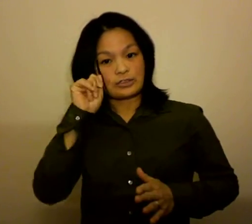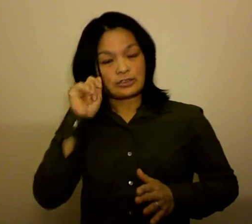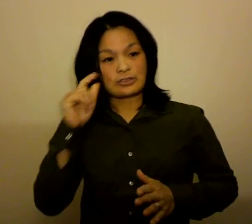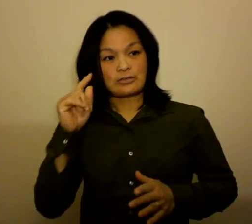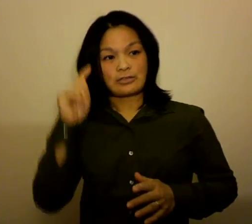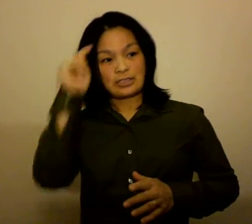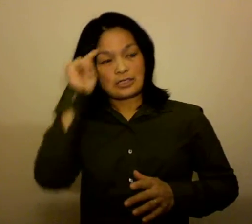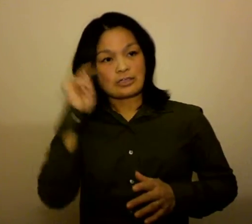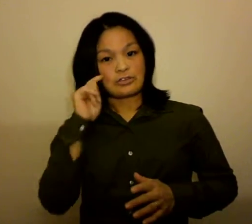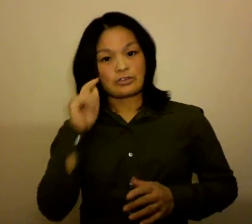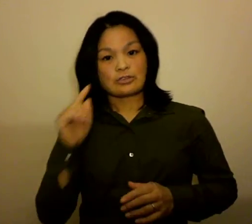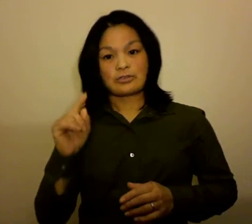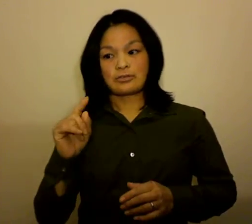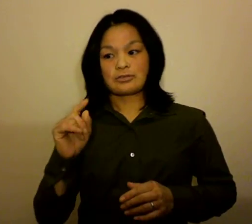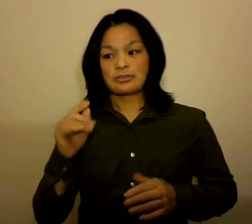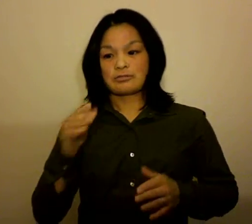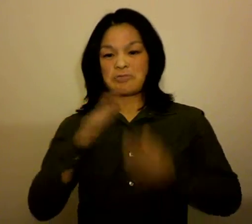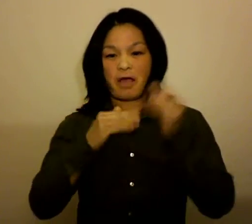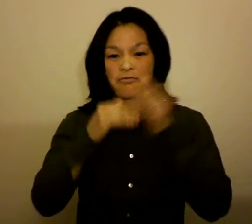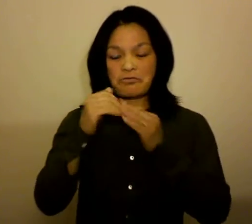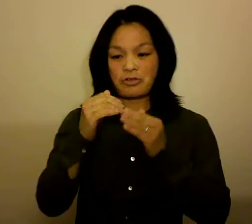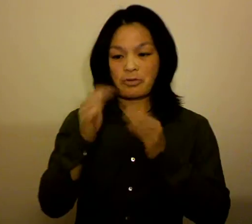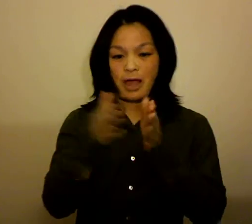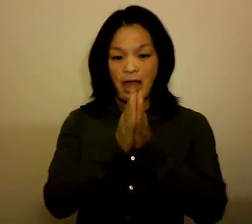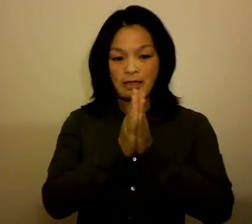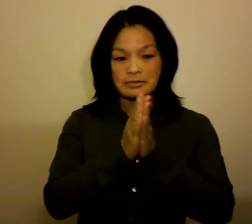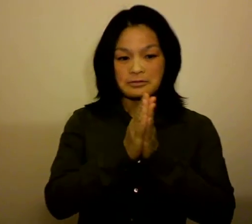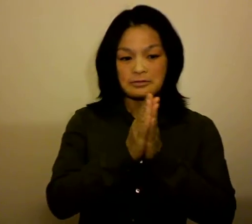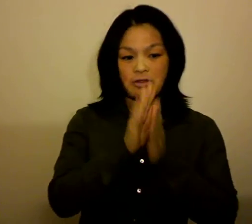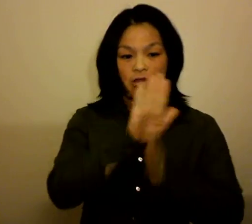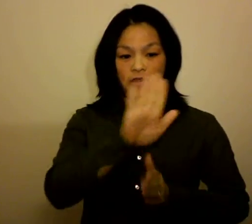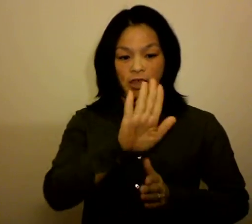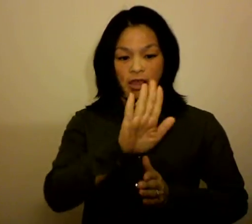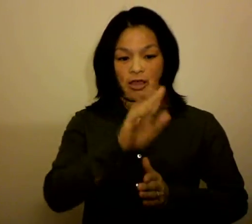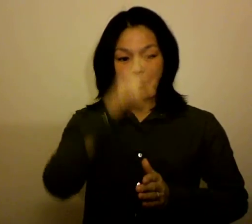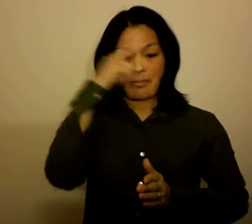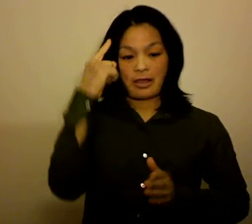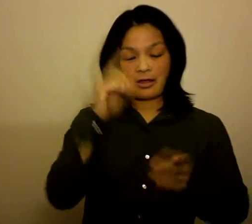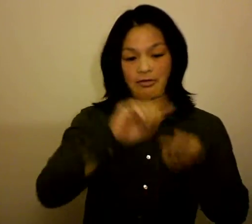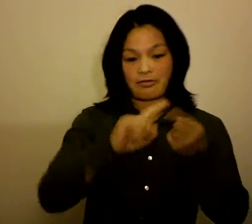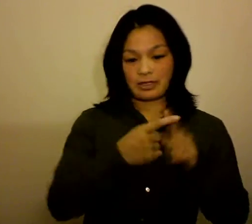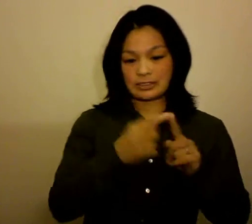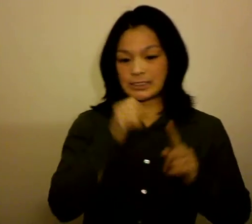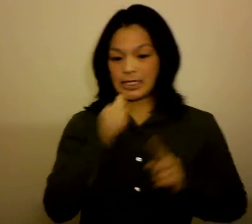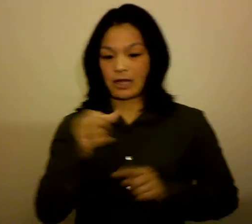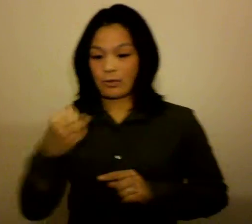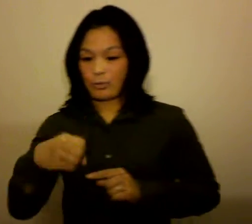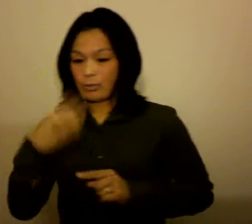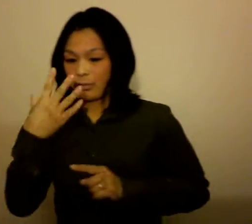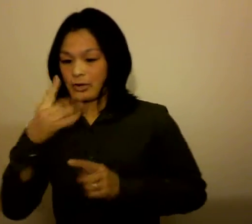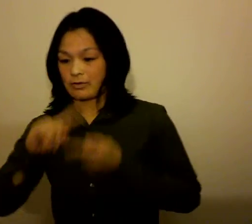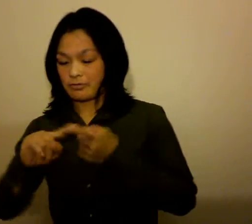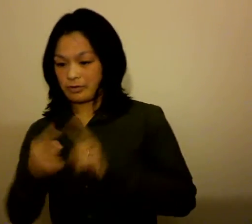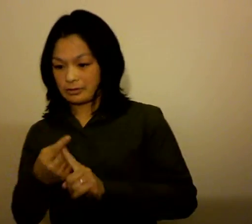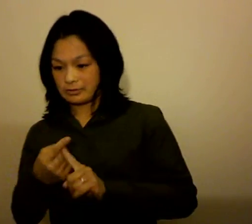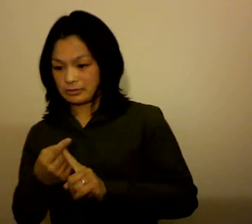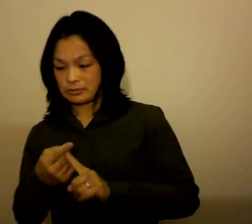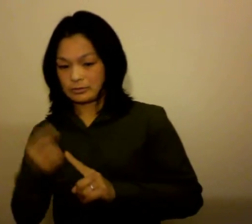topics might reflect stereotypes that makes the Black community look bad. When someone asks you a